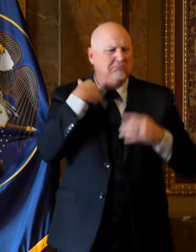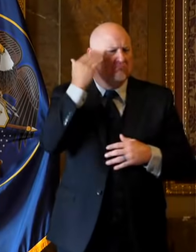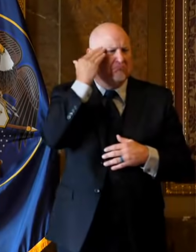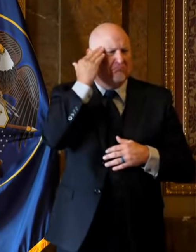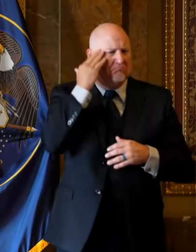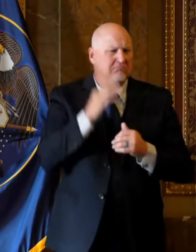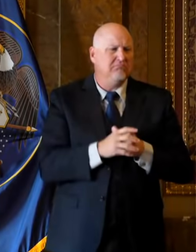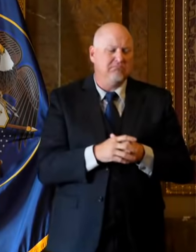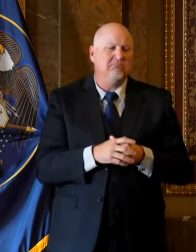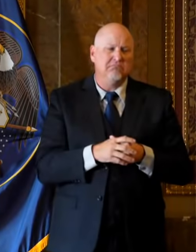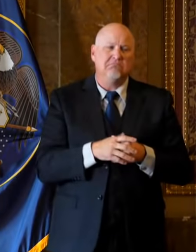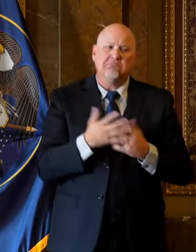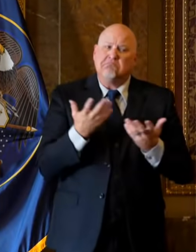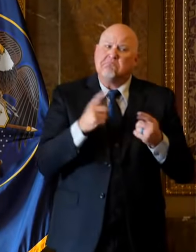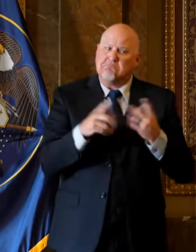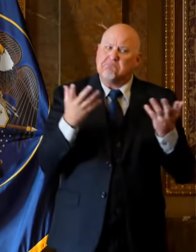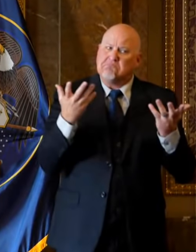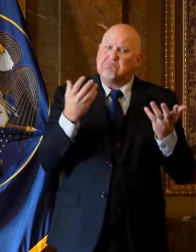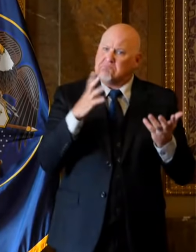documented.